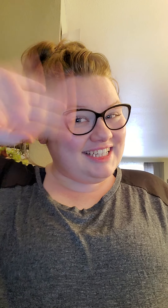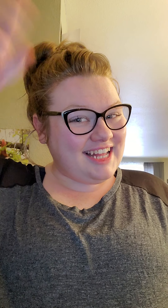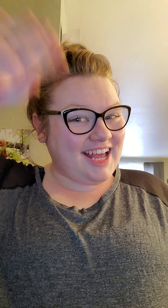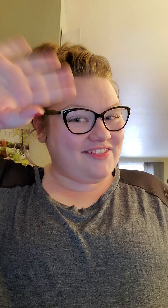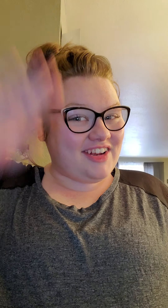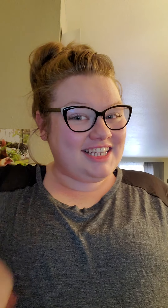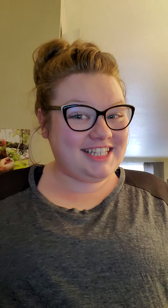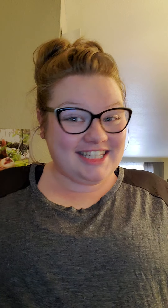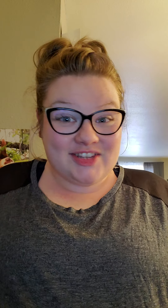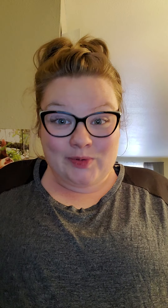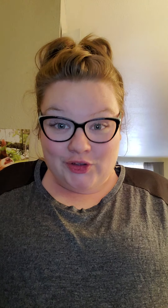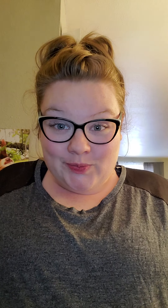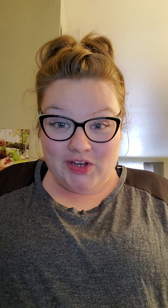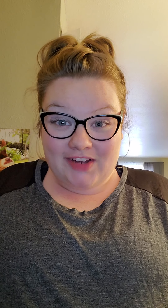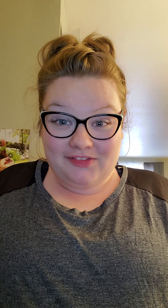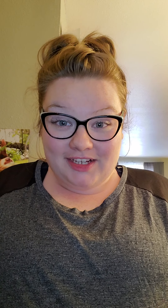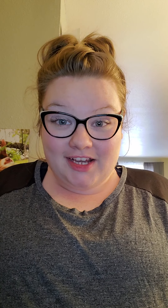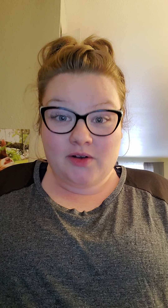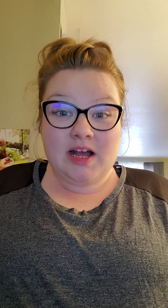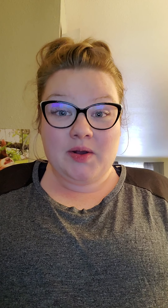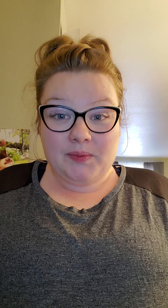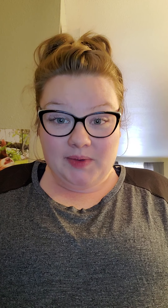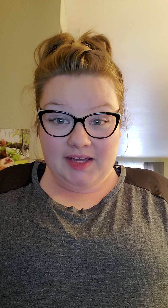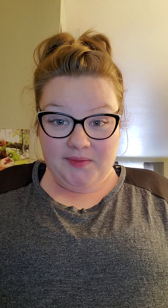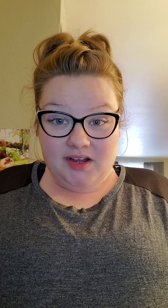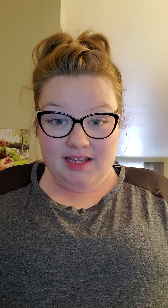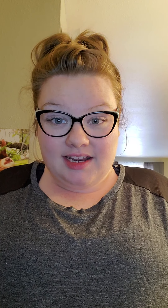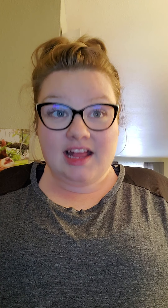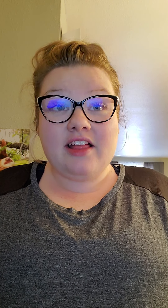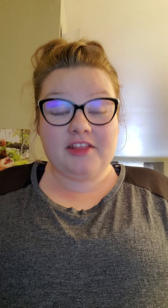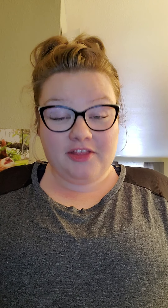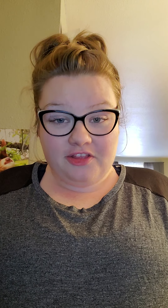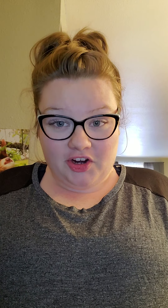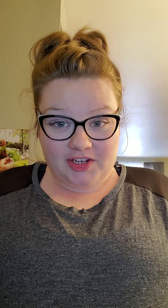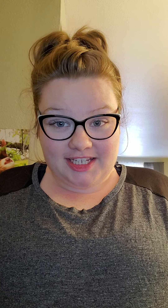Hi friends, this is Blue Book on Video, week one, Thursday.